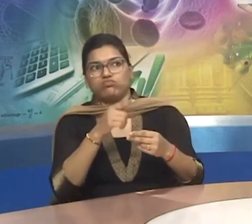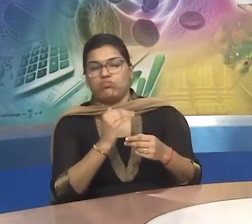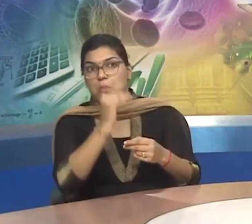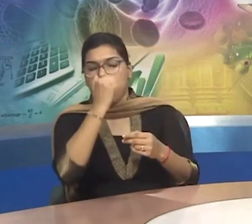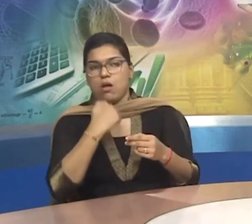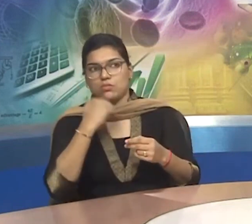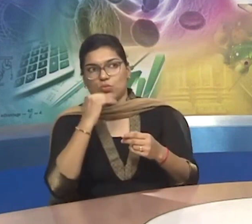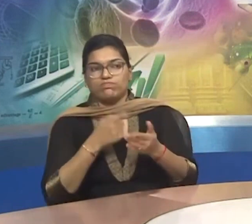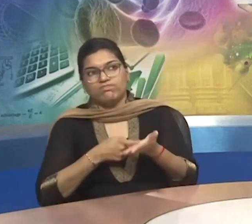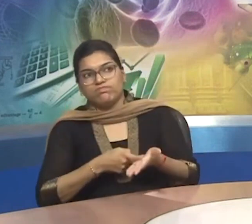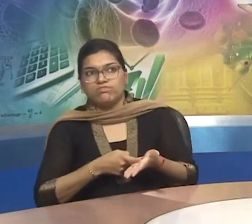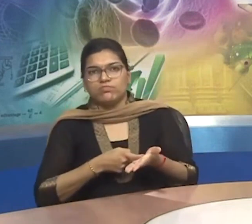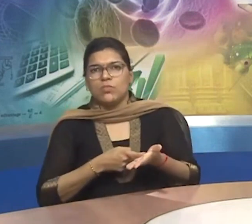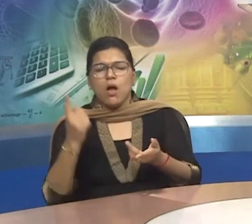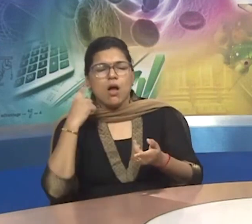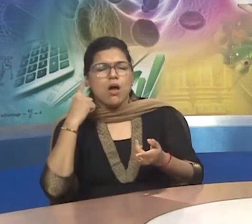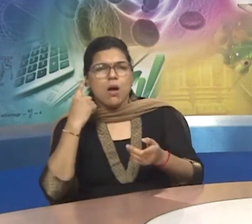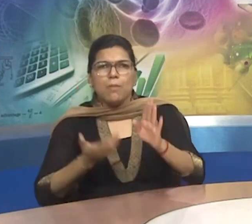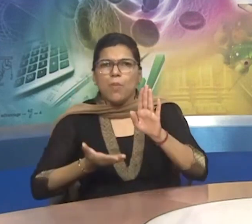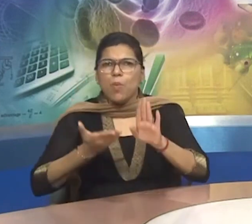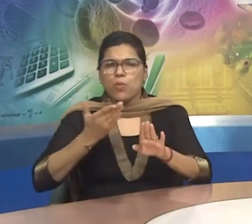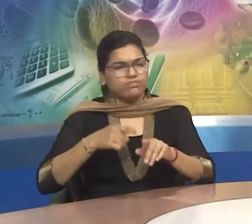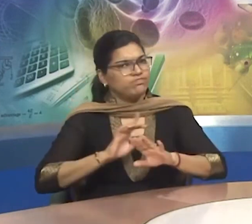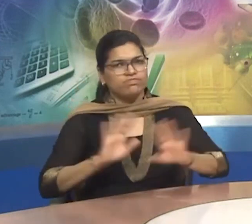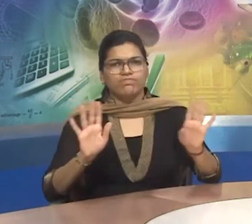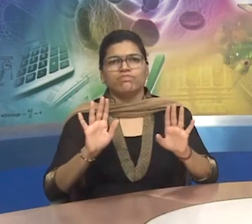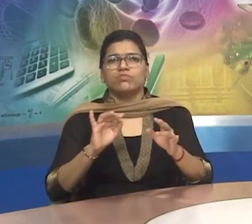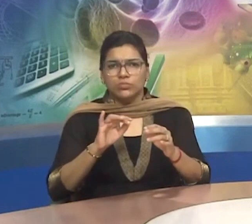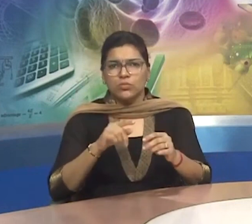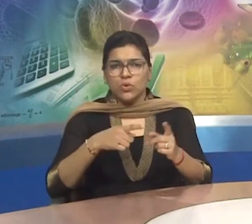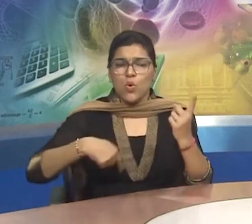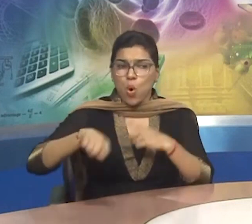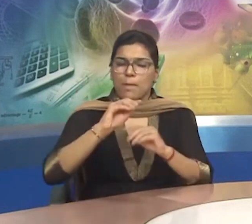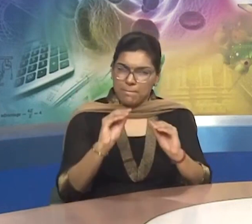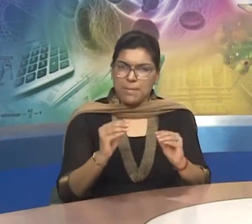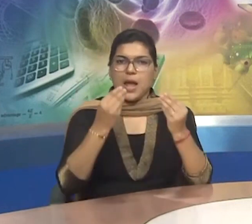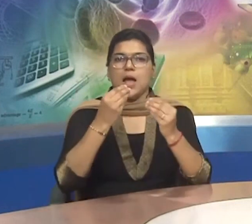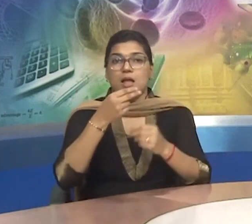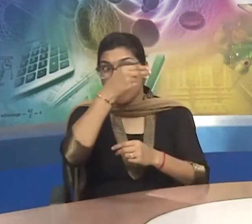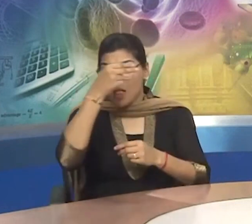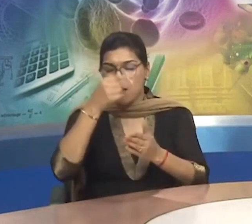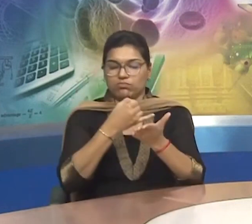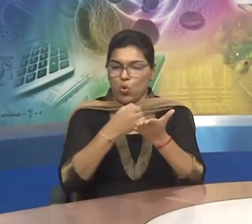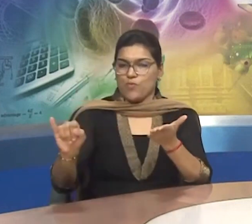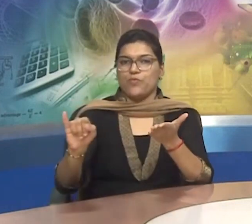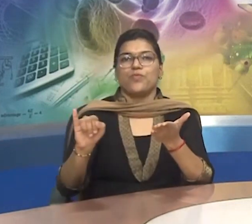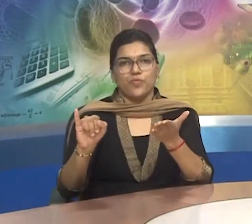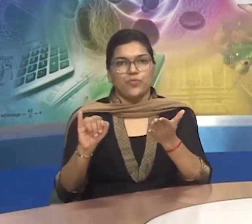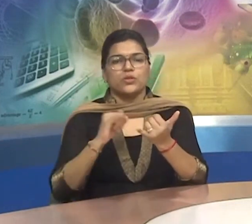and this goes against our social equality. So the regulation of abolition of the